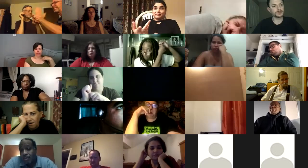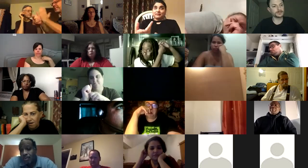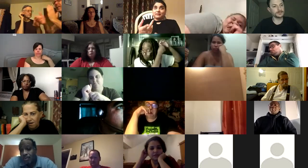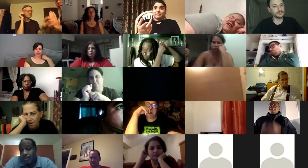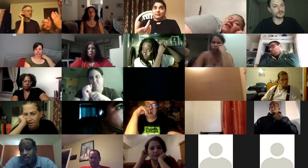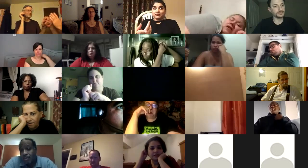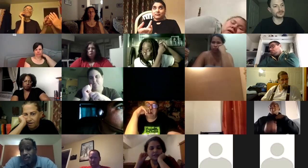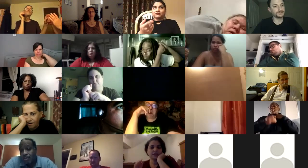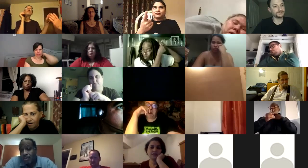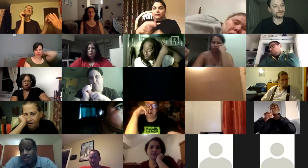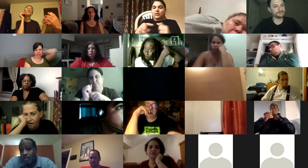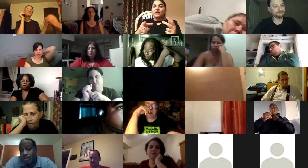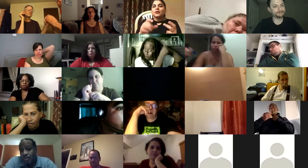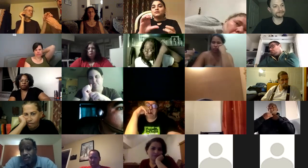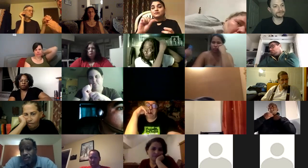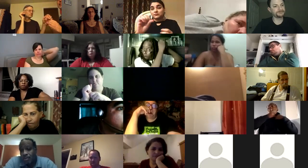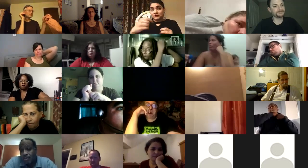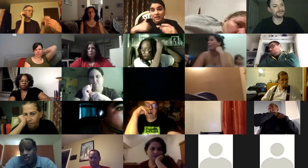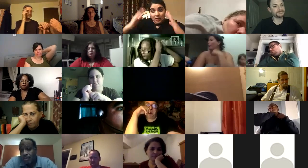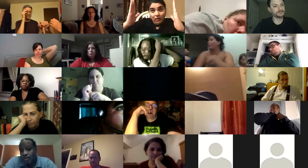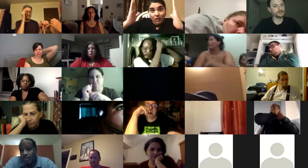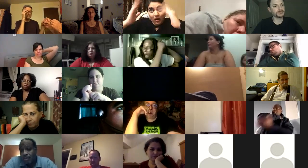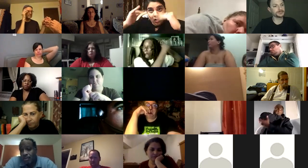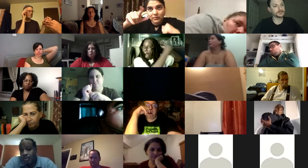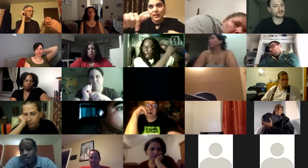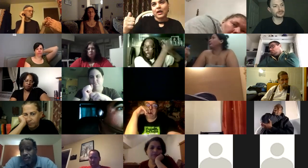And the profession is called interveners, interpreters clarifying.